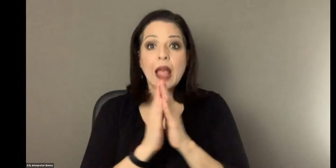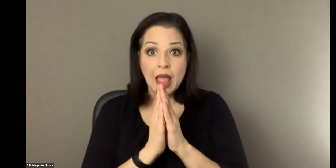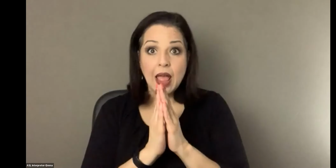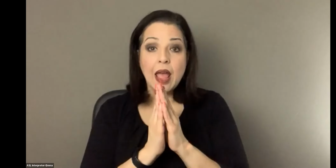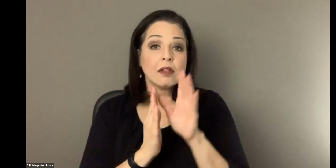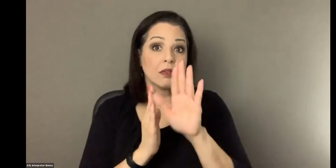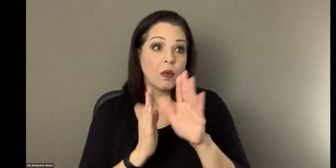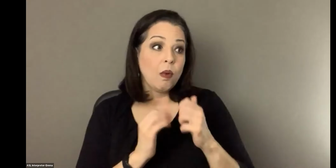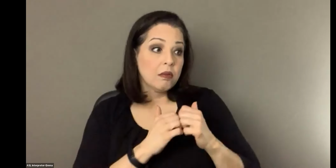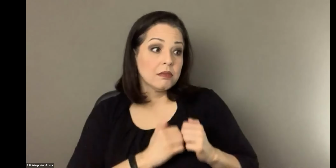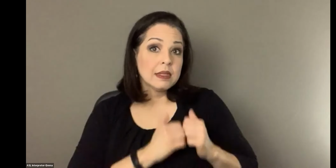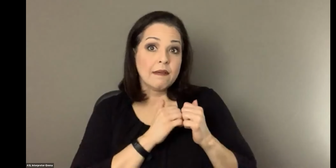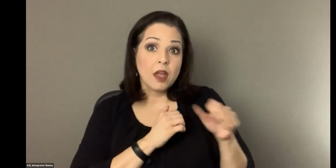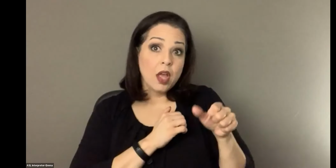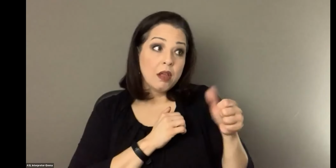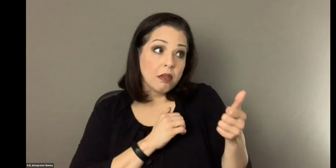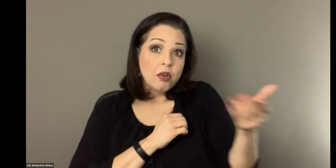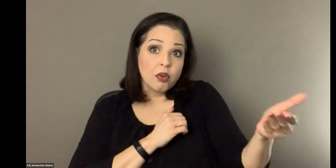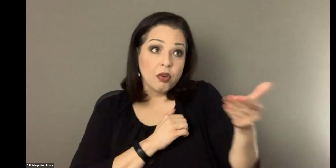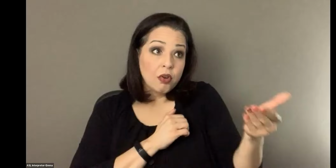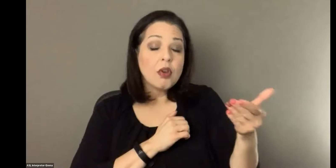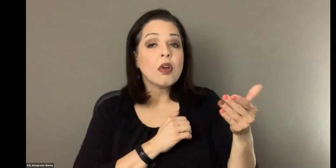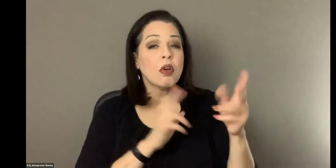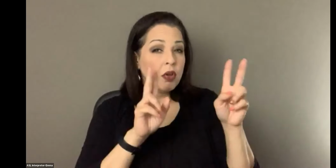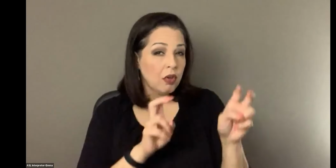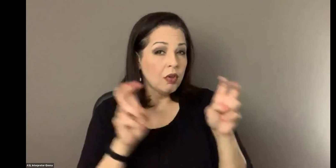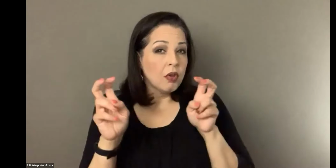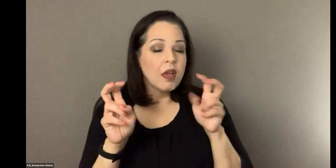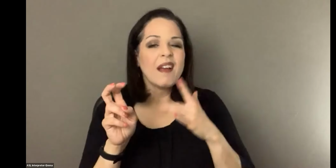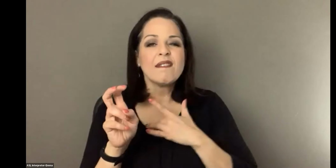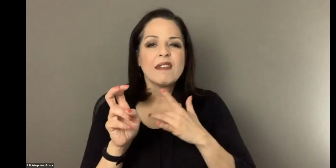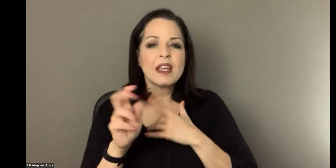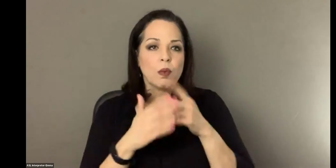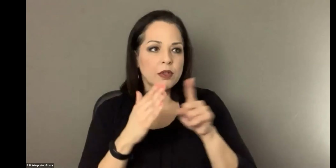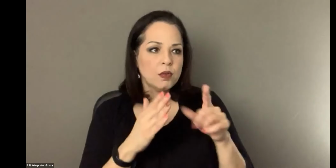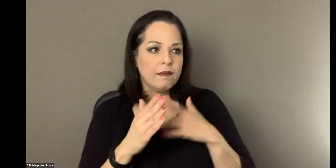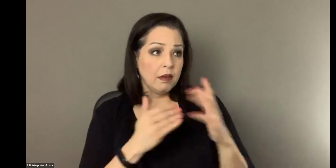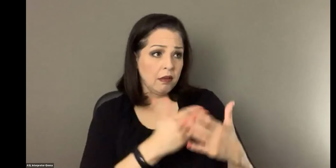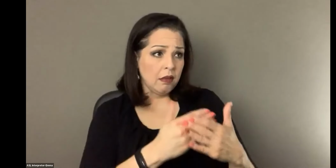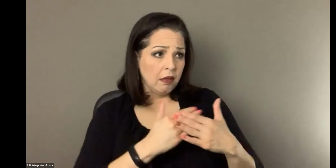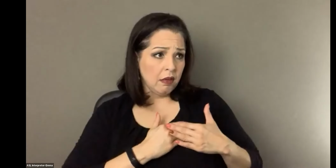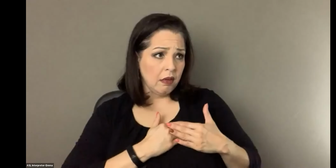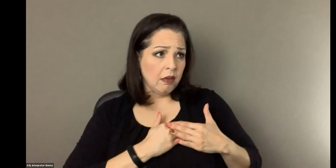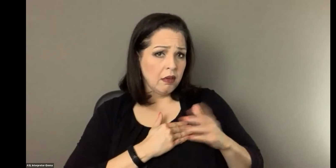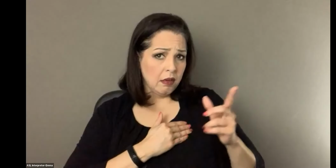other to, quote unquote, feel what you feel if you are worried.